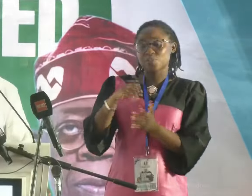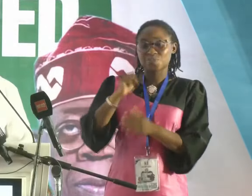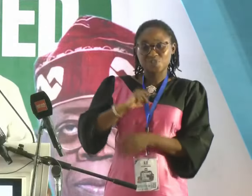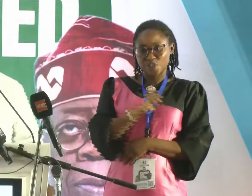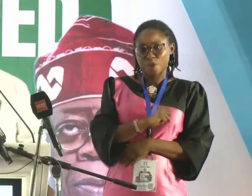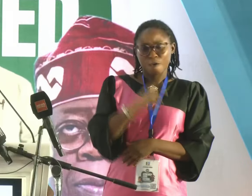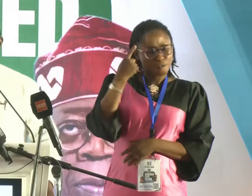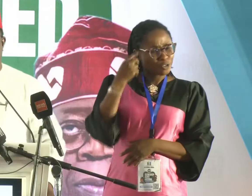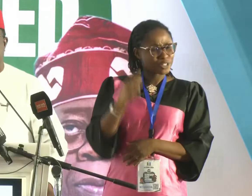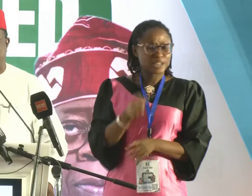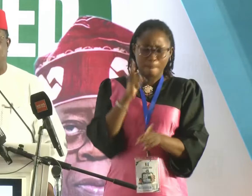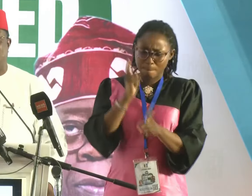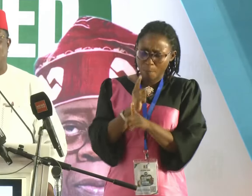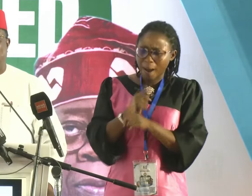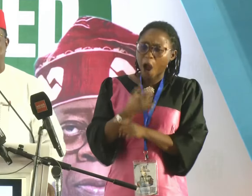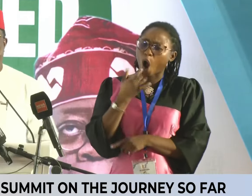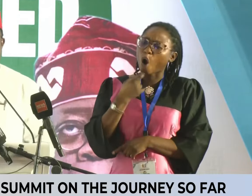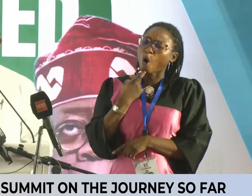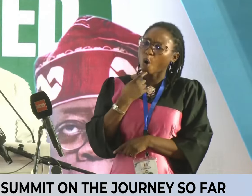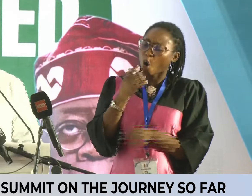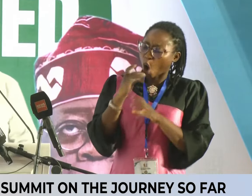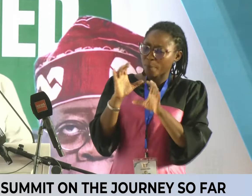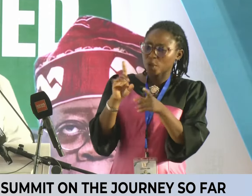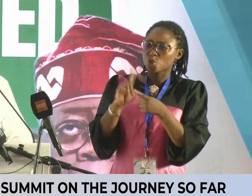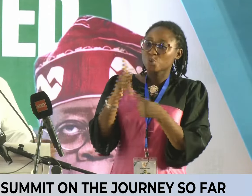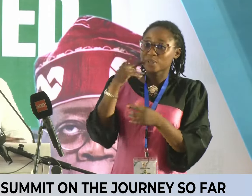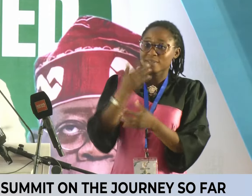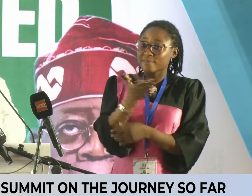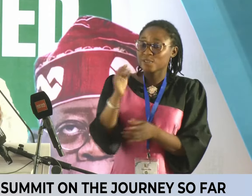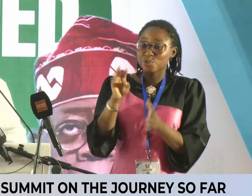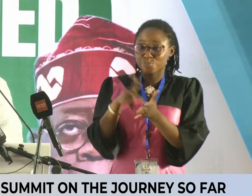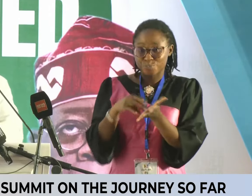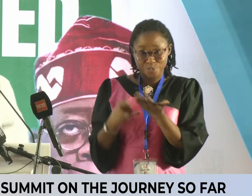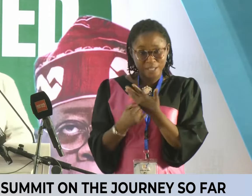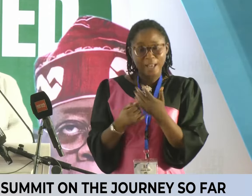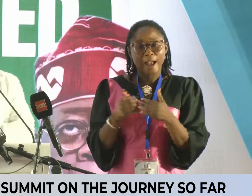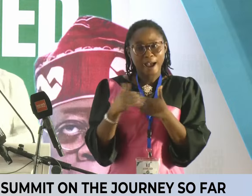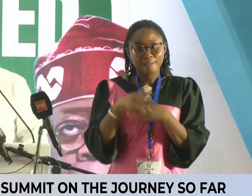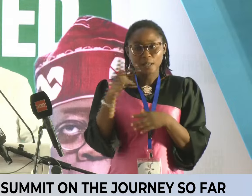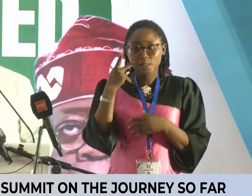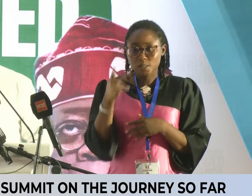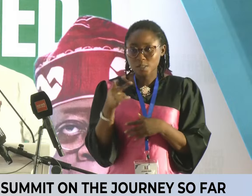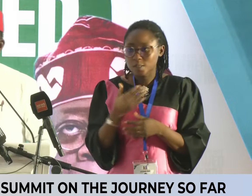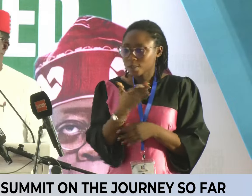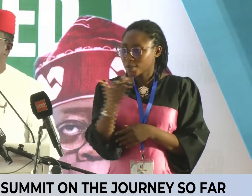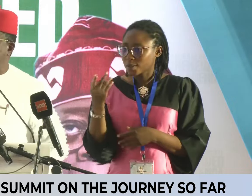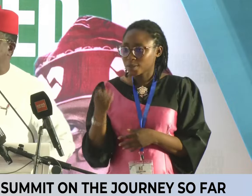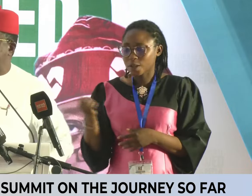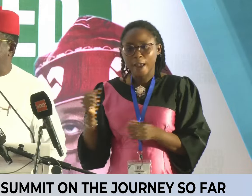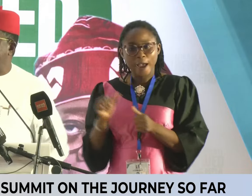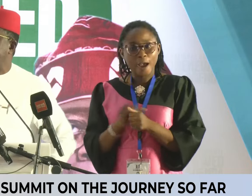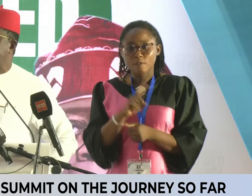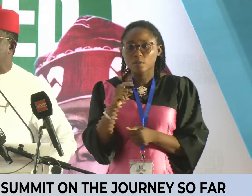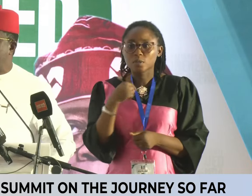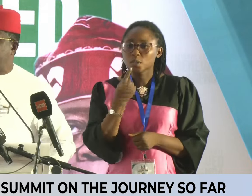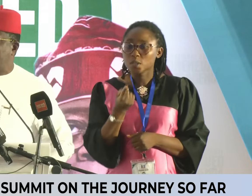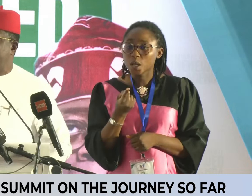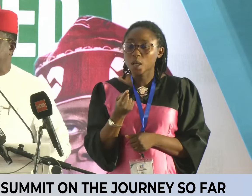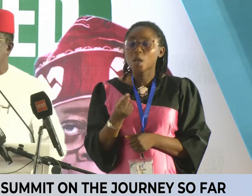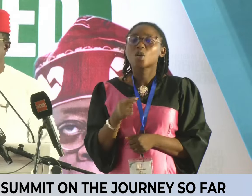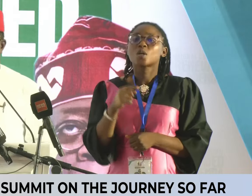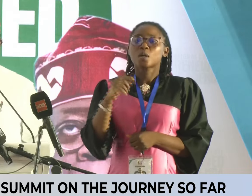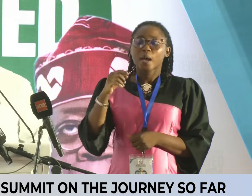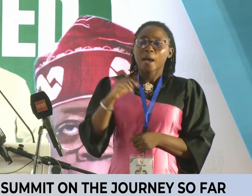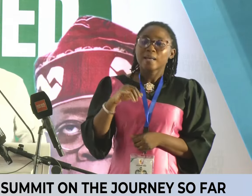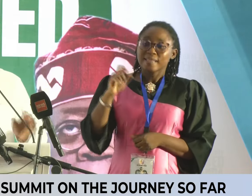their diligence and commitment in seeing these projects. And after seeing this, equipment, everyone is saying High Tech must do